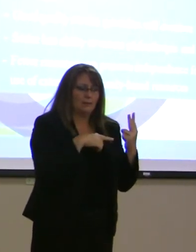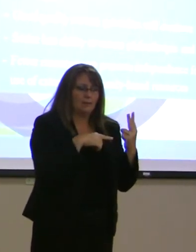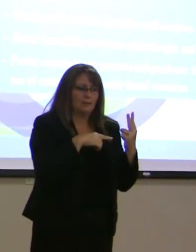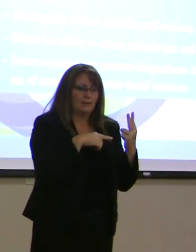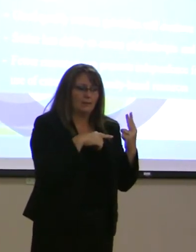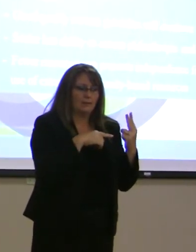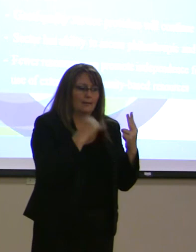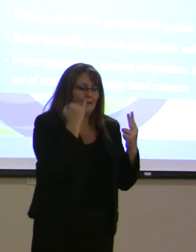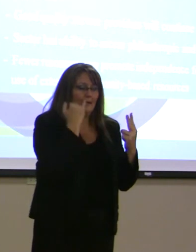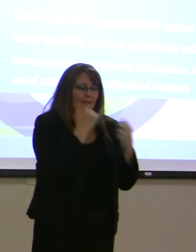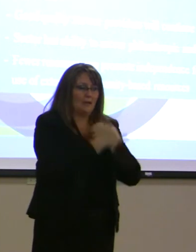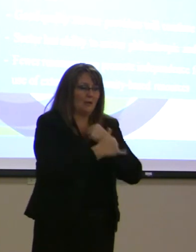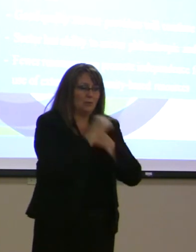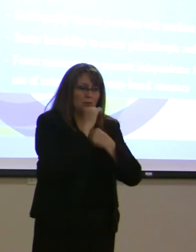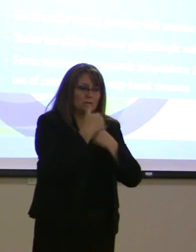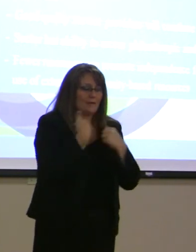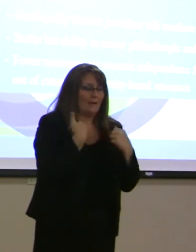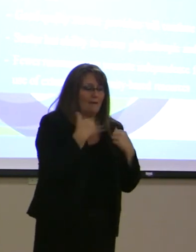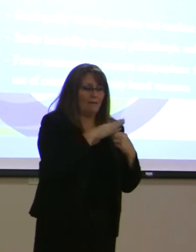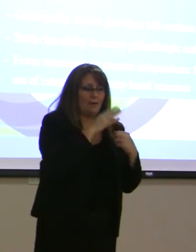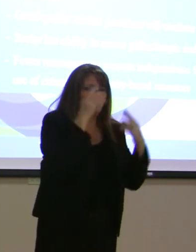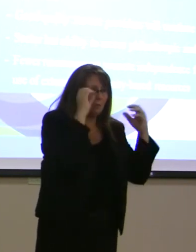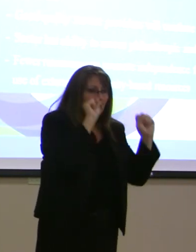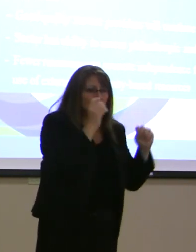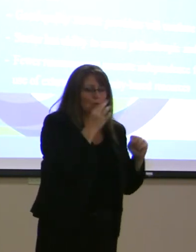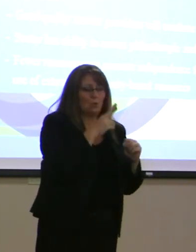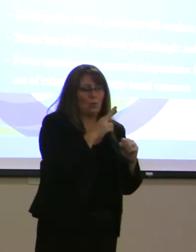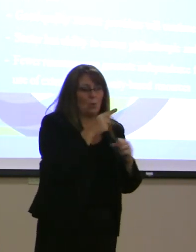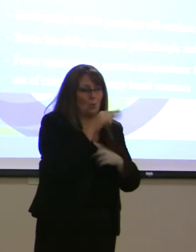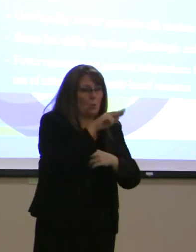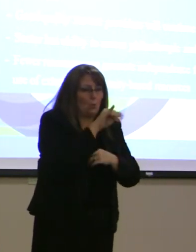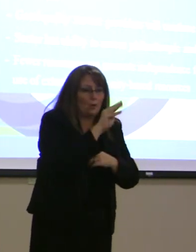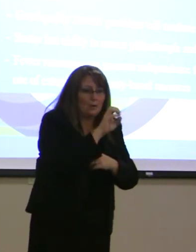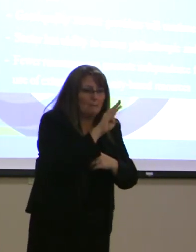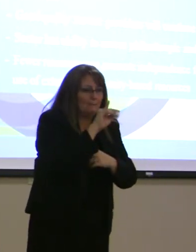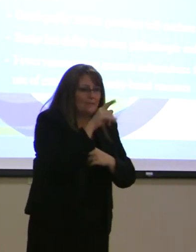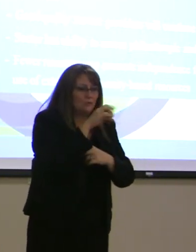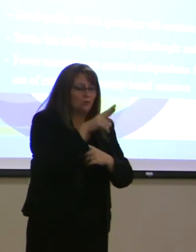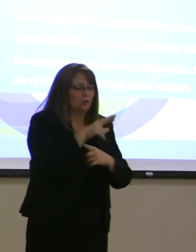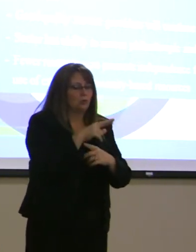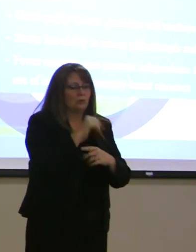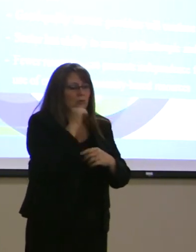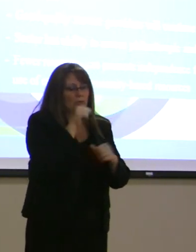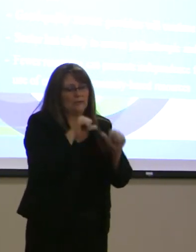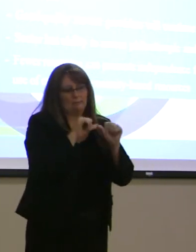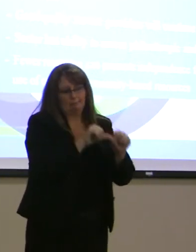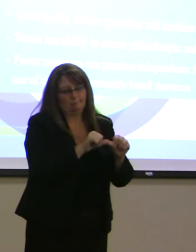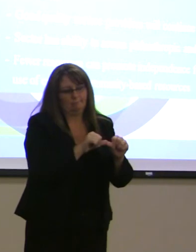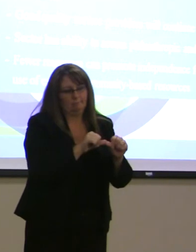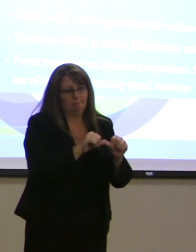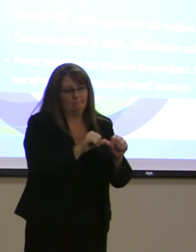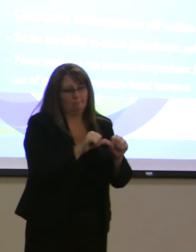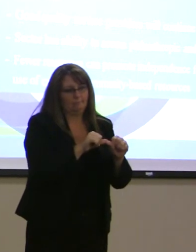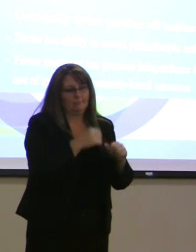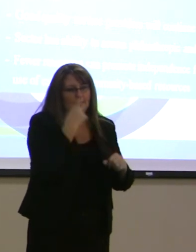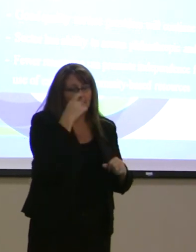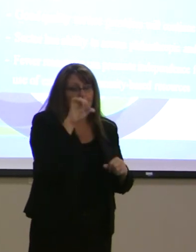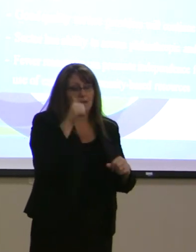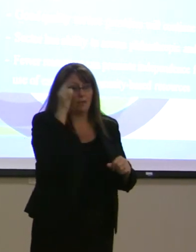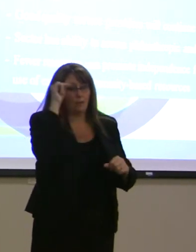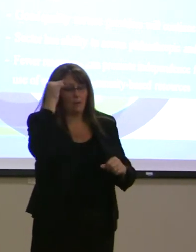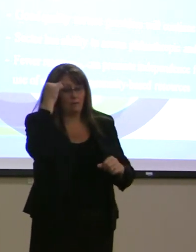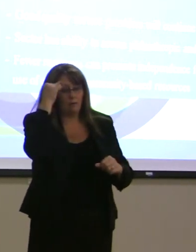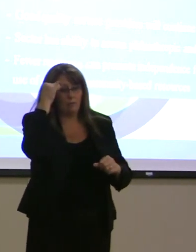country doesn't have their Prime Minister wholeheartedly behind it, it won't go forward as it should. Because, folks, the other government departments